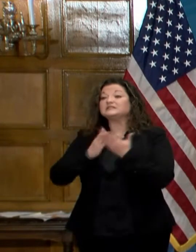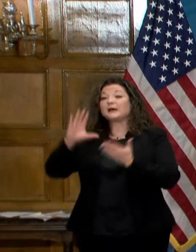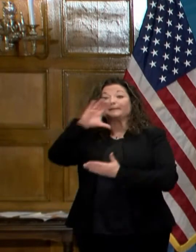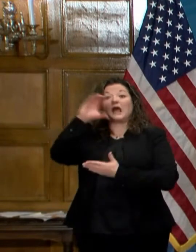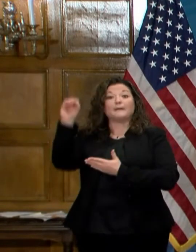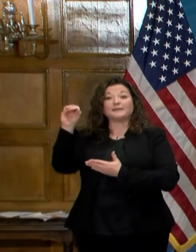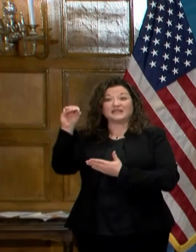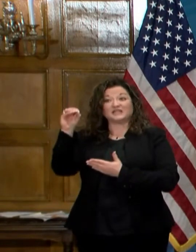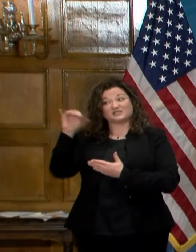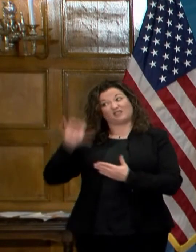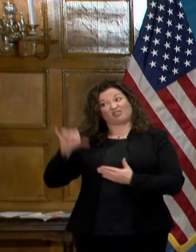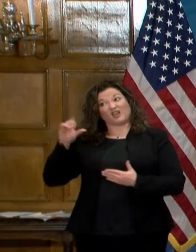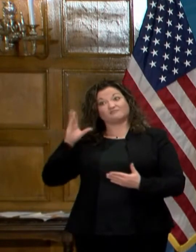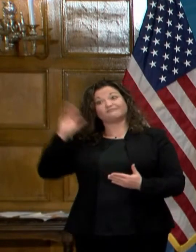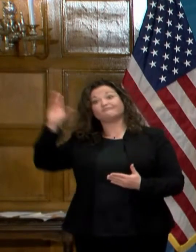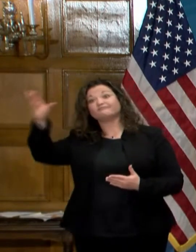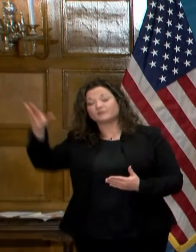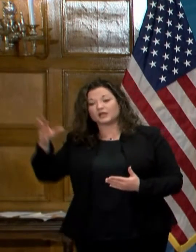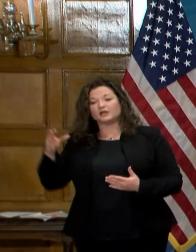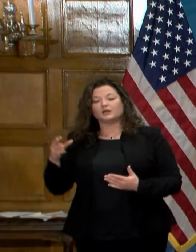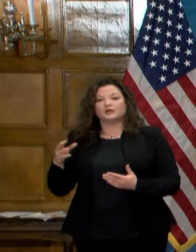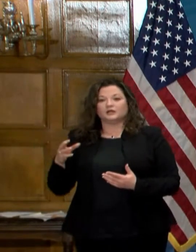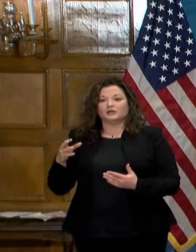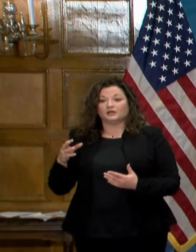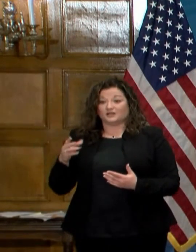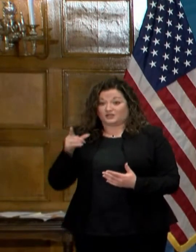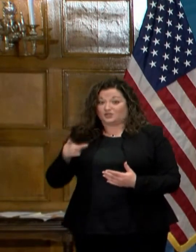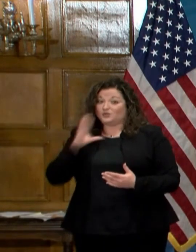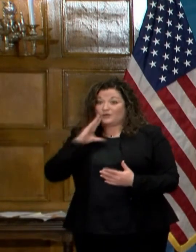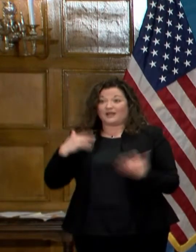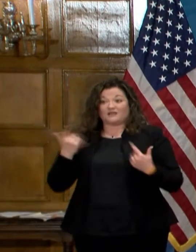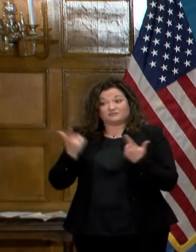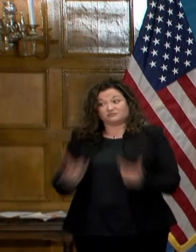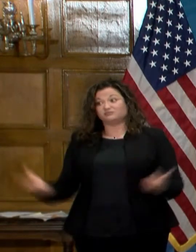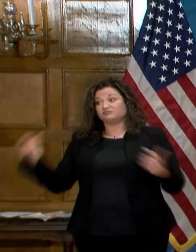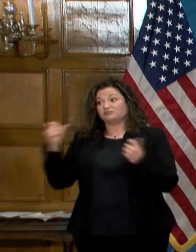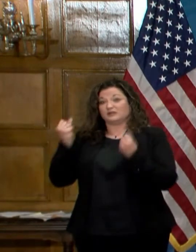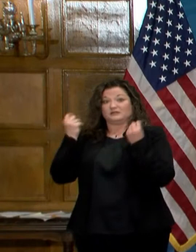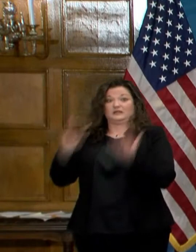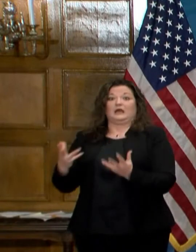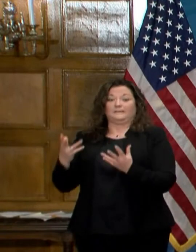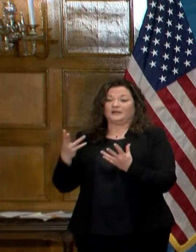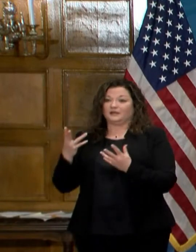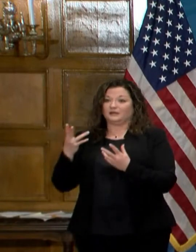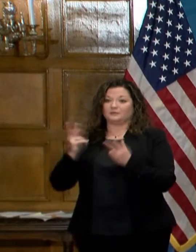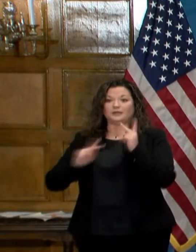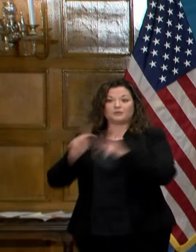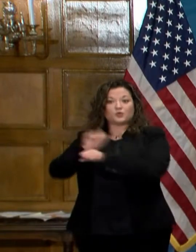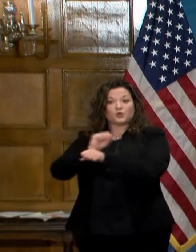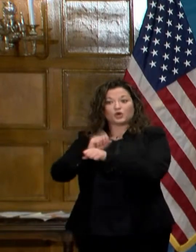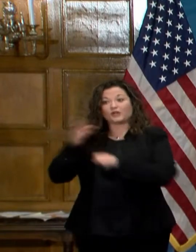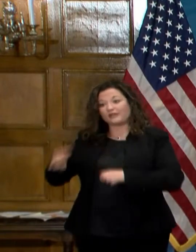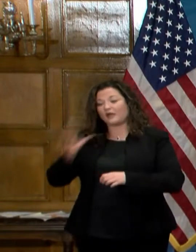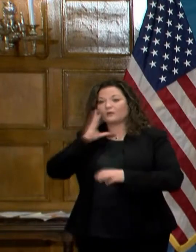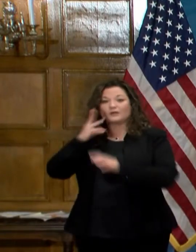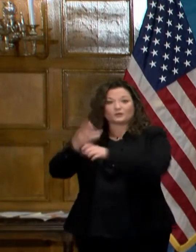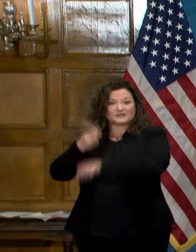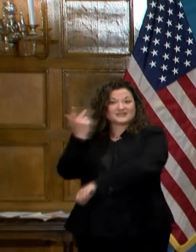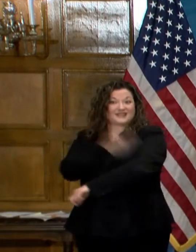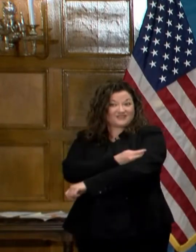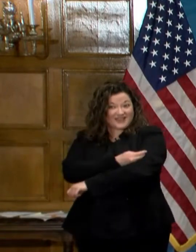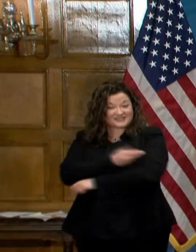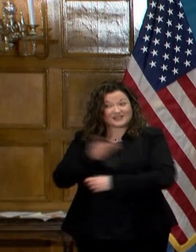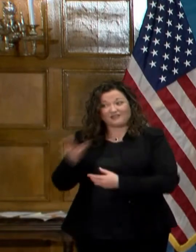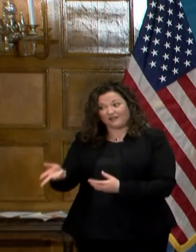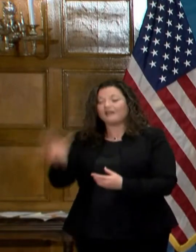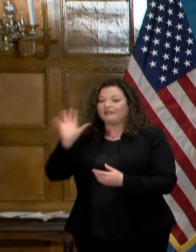which is down the road, you're going to have a large number of employees that will be vaccinated, and that's going to have to be in